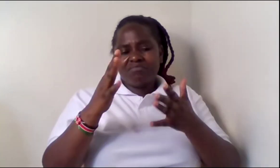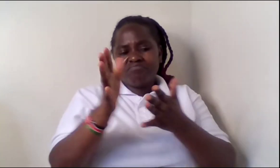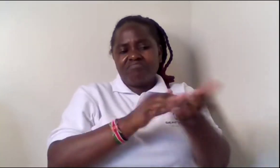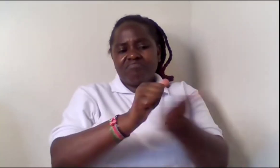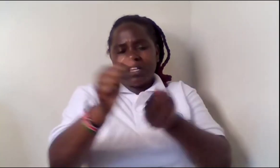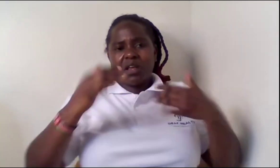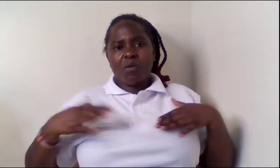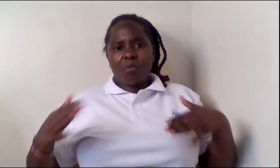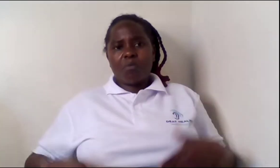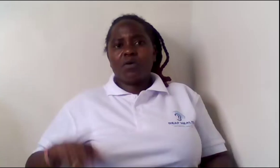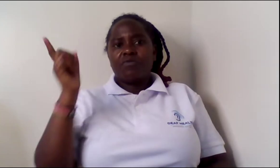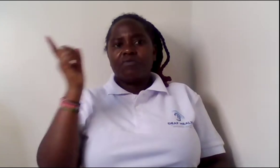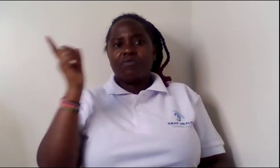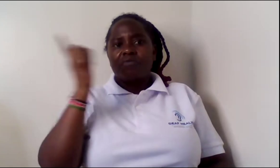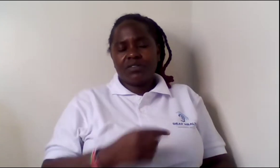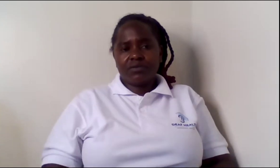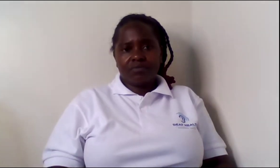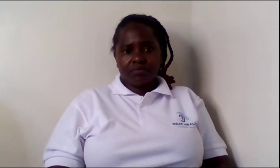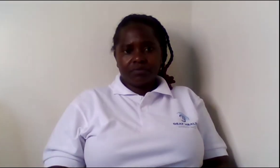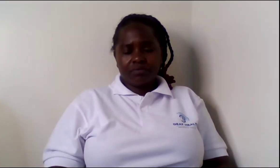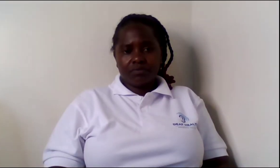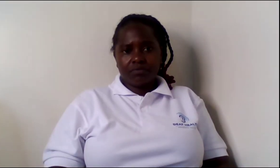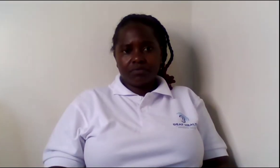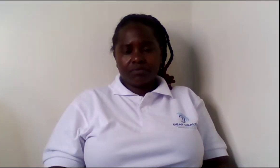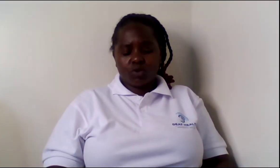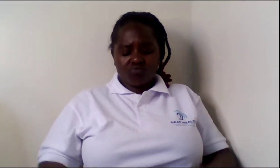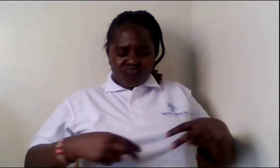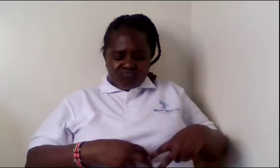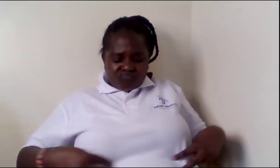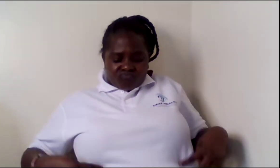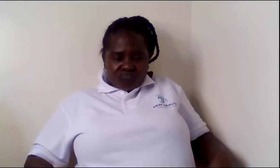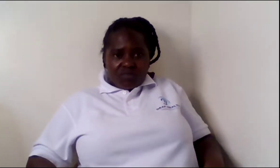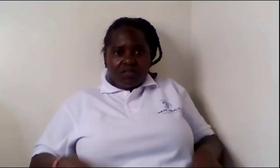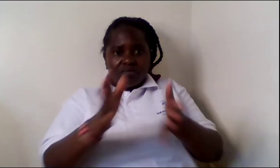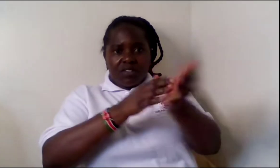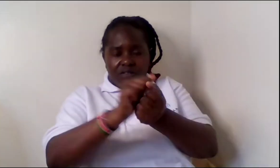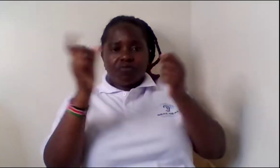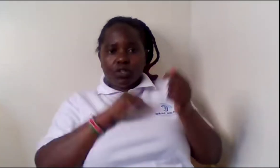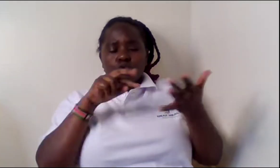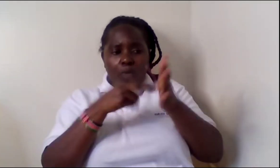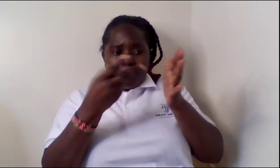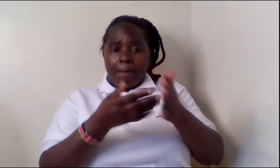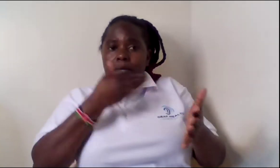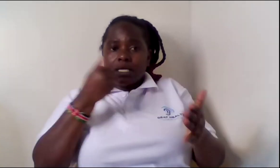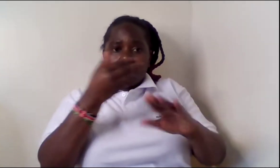the tubes. That's the best way of looking at it. It can be treated, but you need to treat